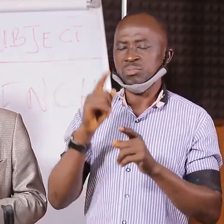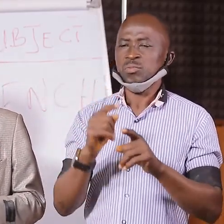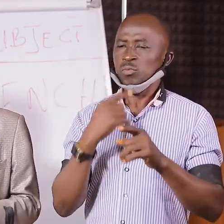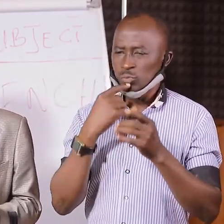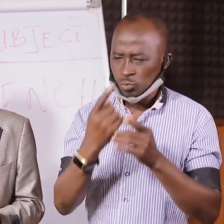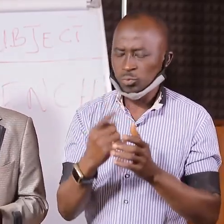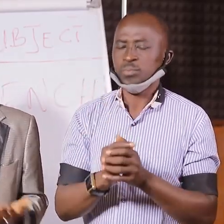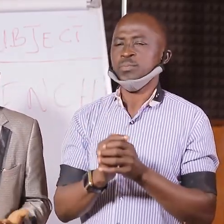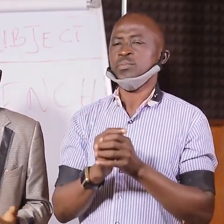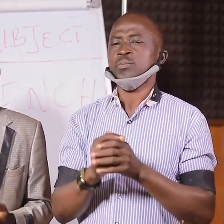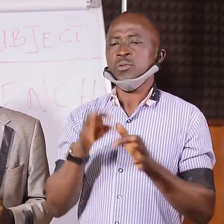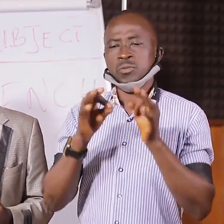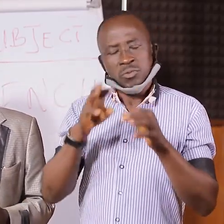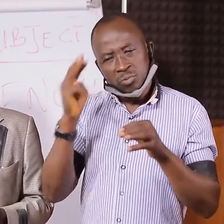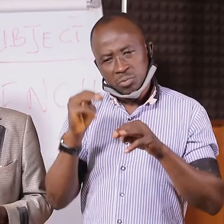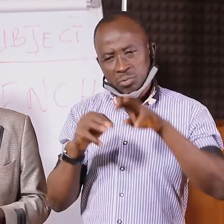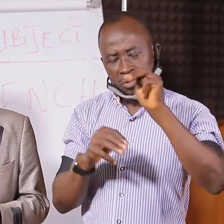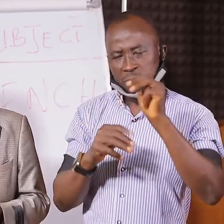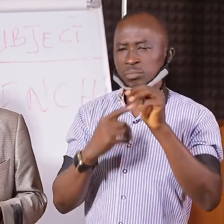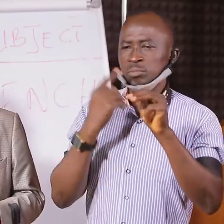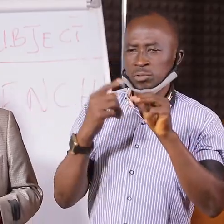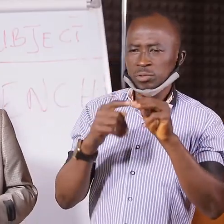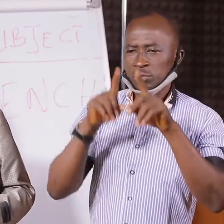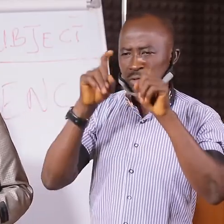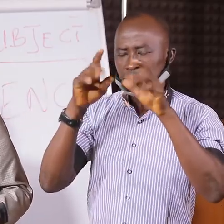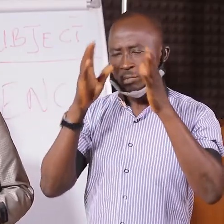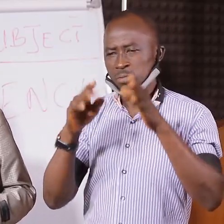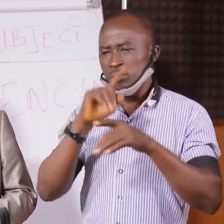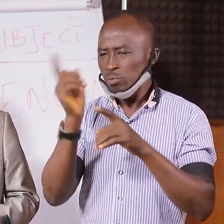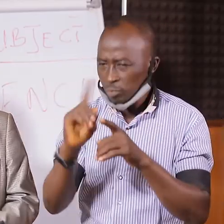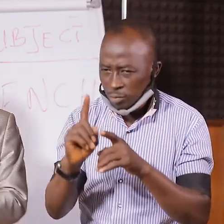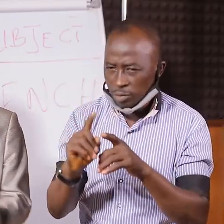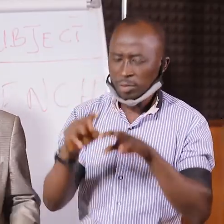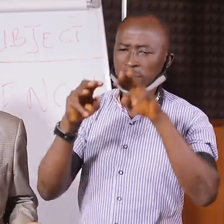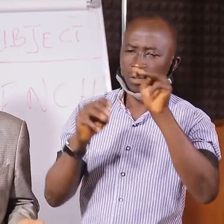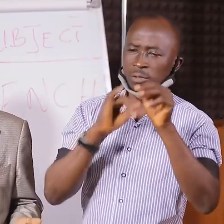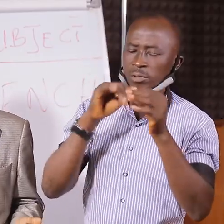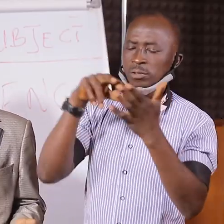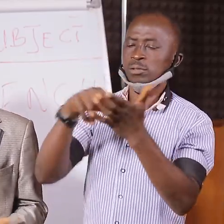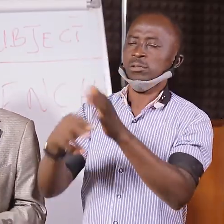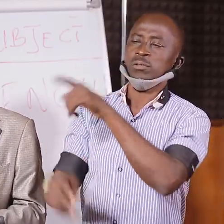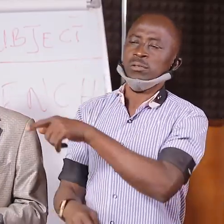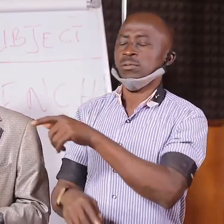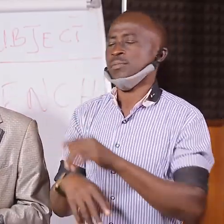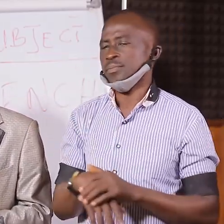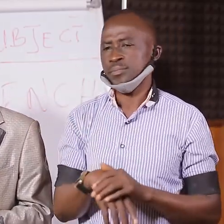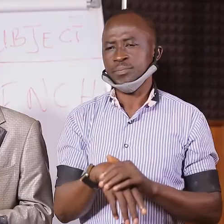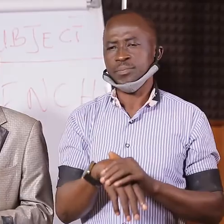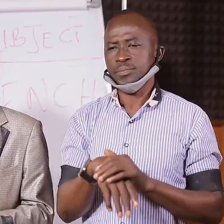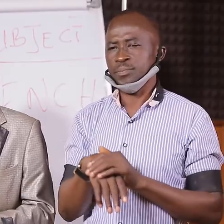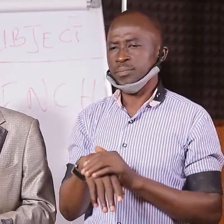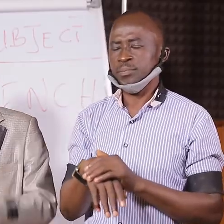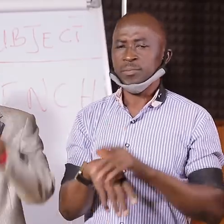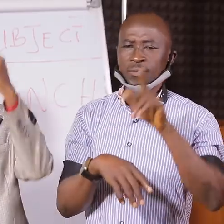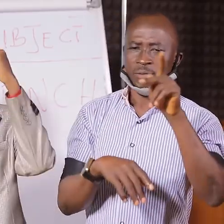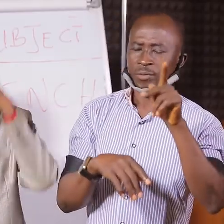state, assuming you use M, then you now tell the examiner that where M is constant. So